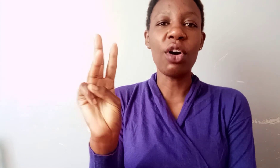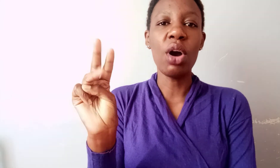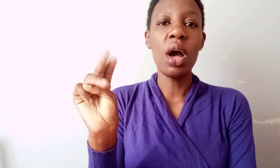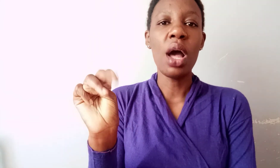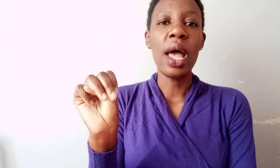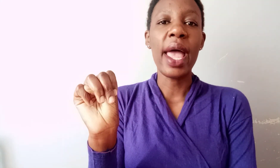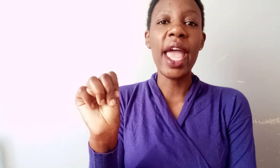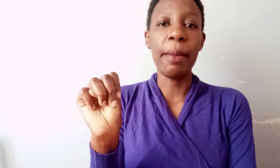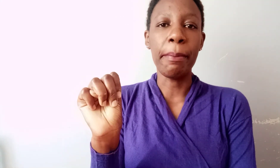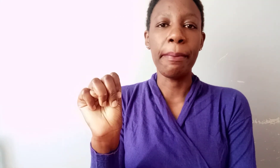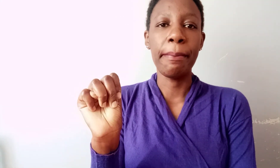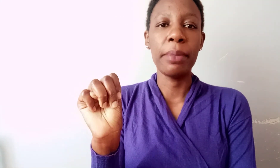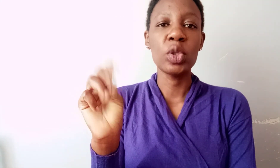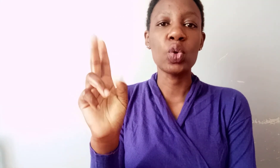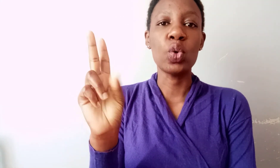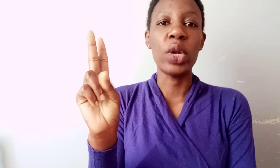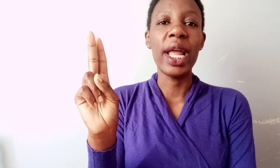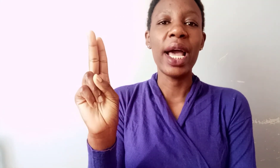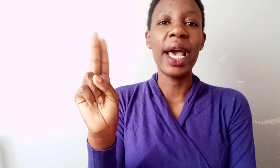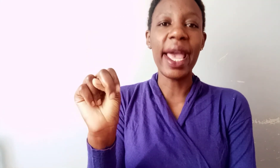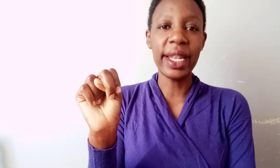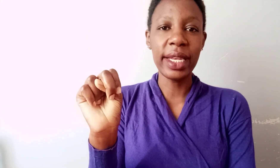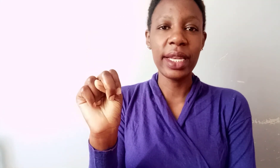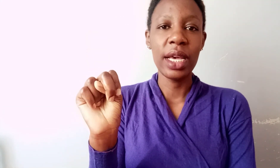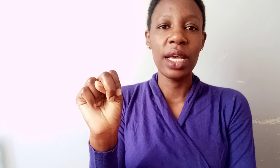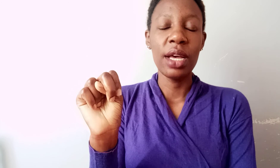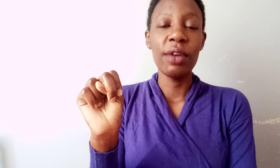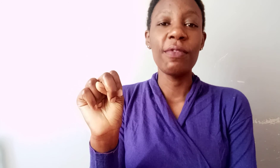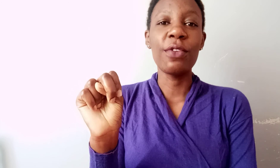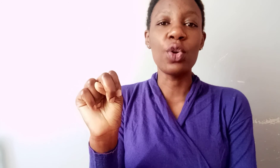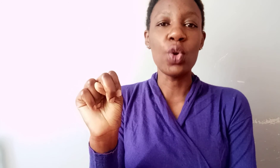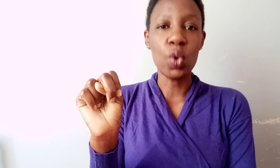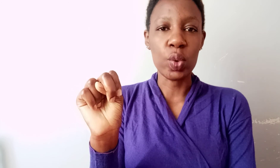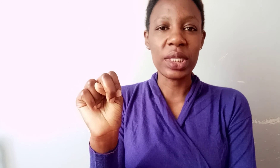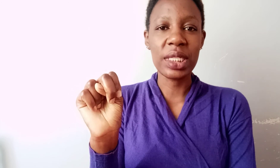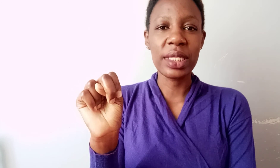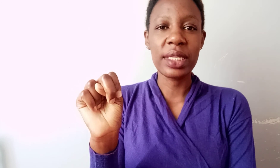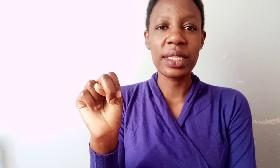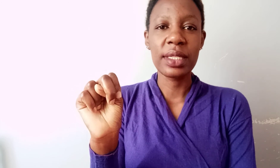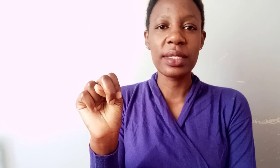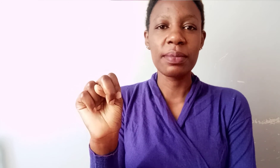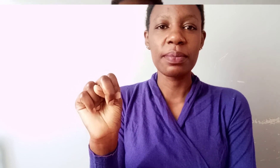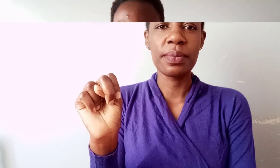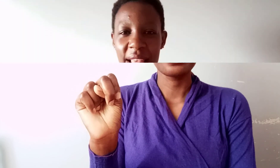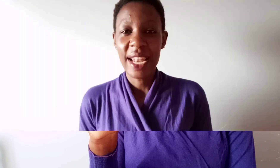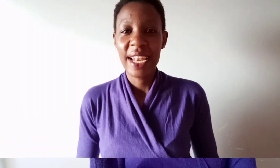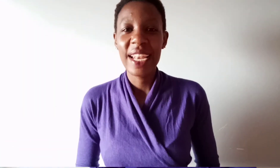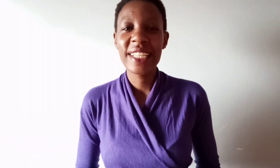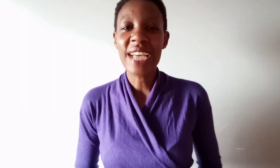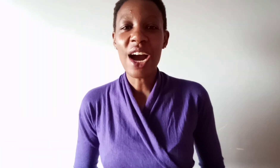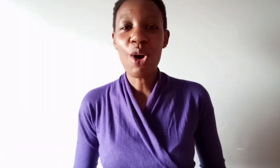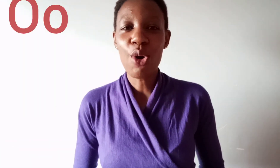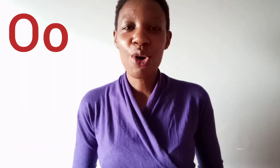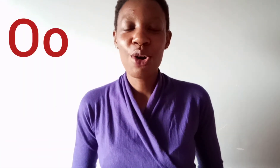for M. So N for nose. Letter O